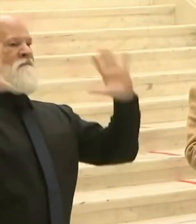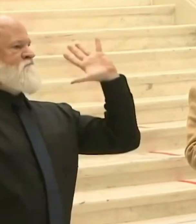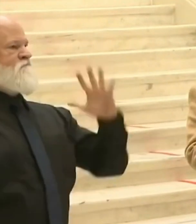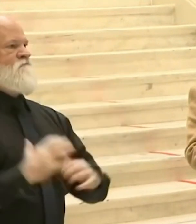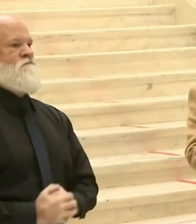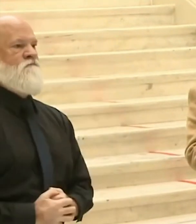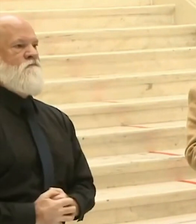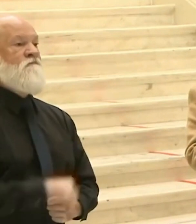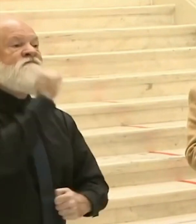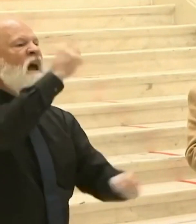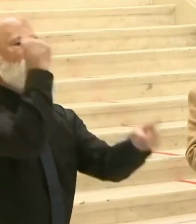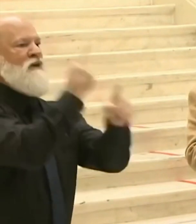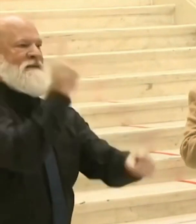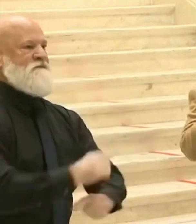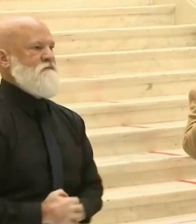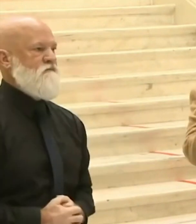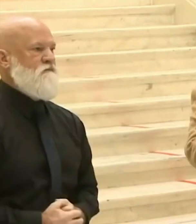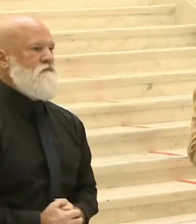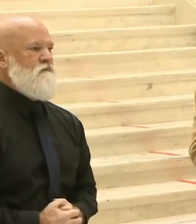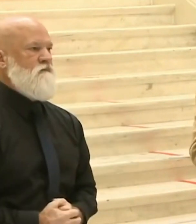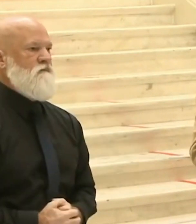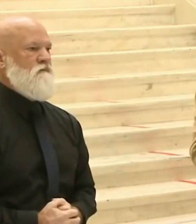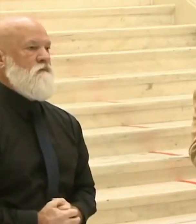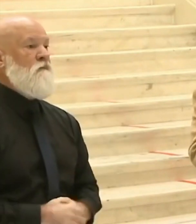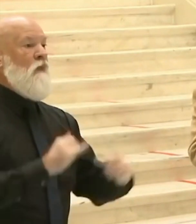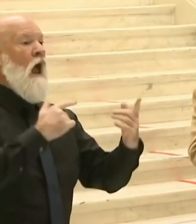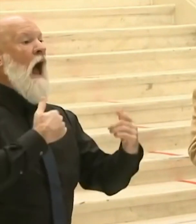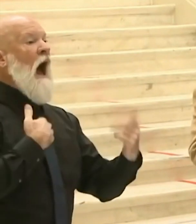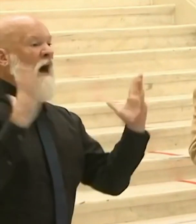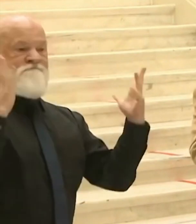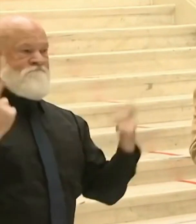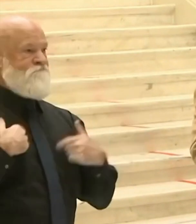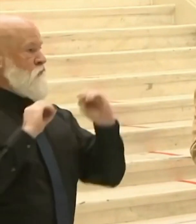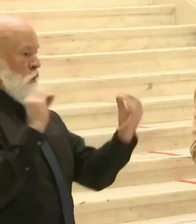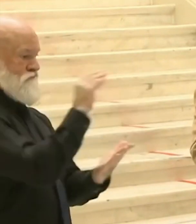It's not right. And y'all, I don't have anything scripted. This is,